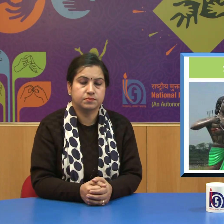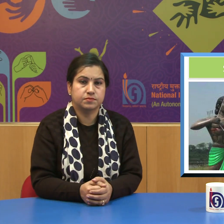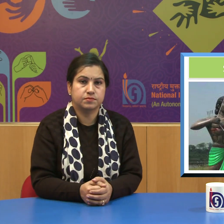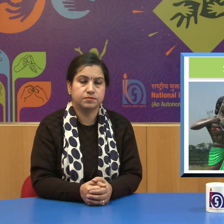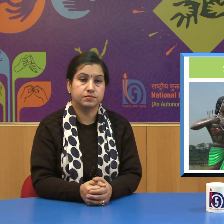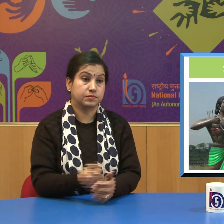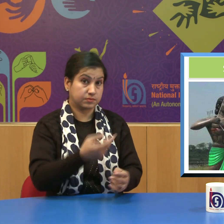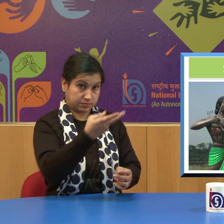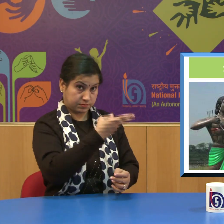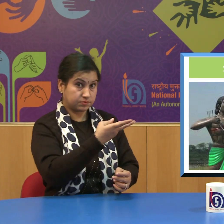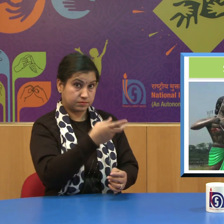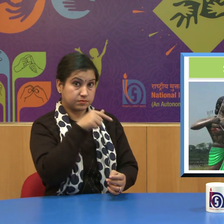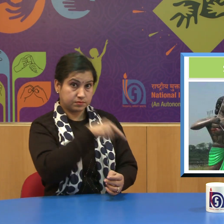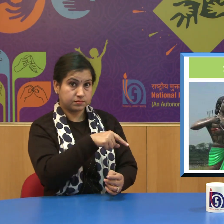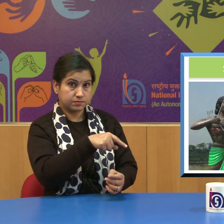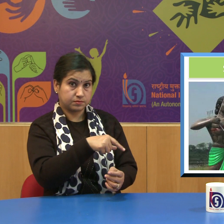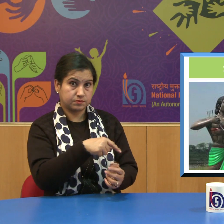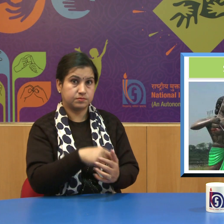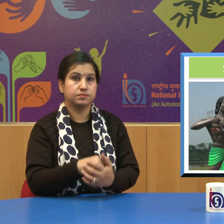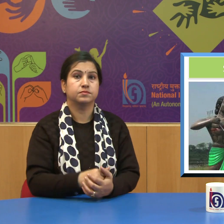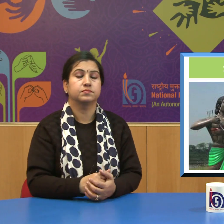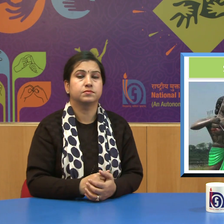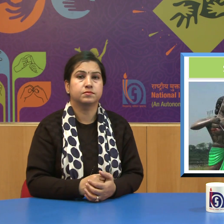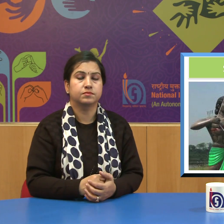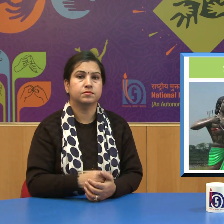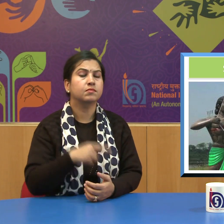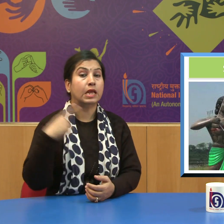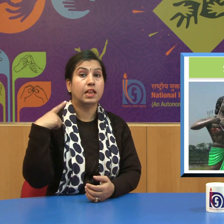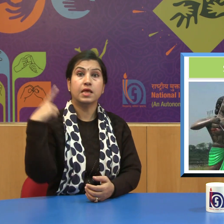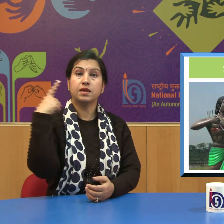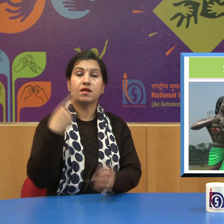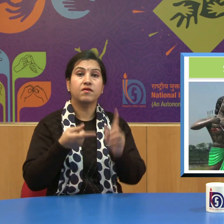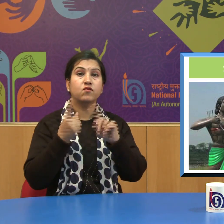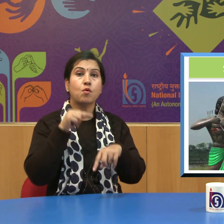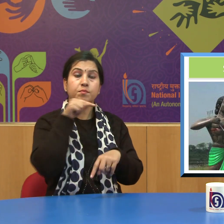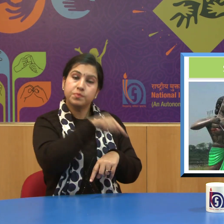Sidhu and Kanu, who were the leaders of this revolt.